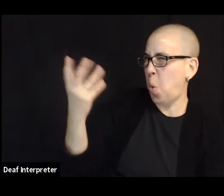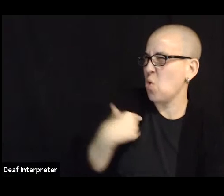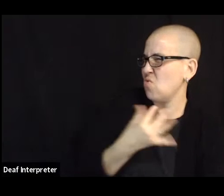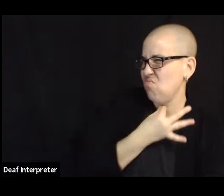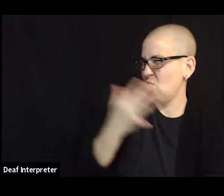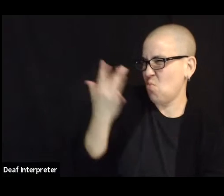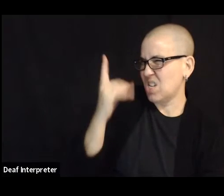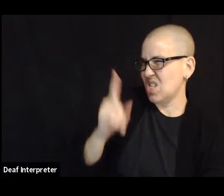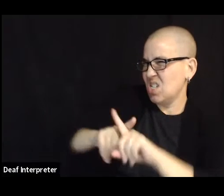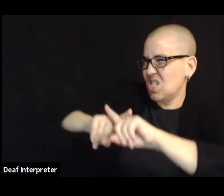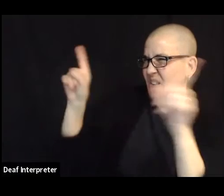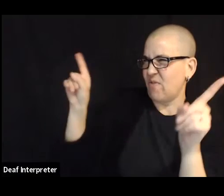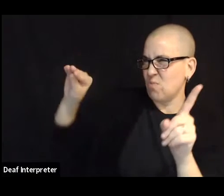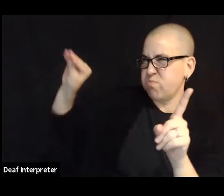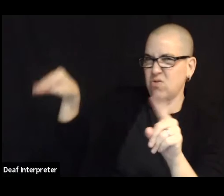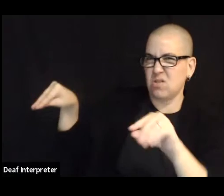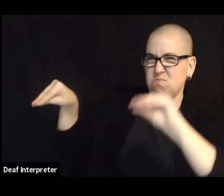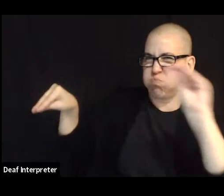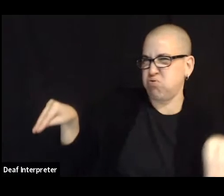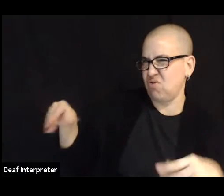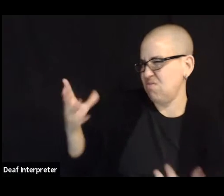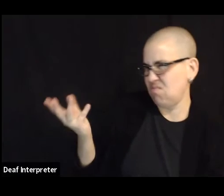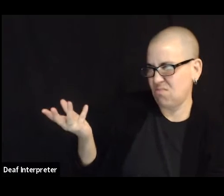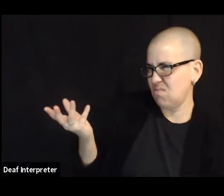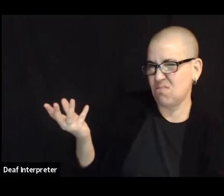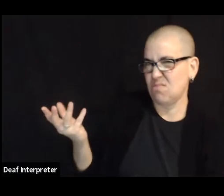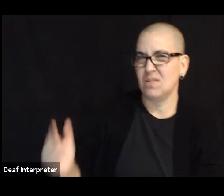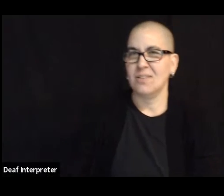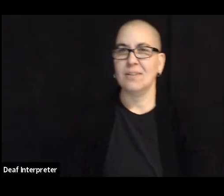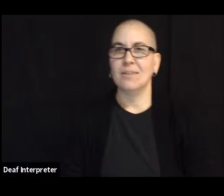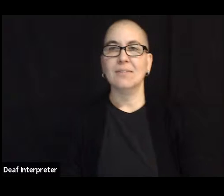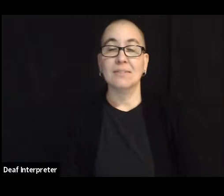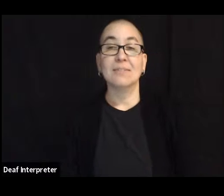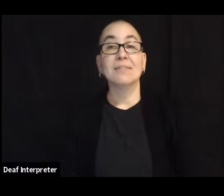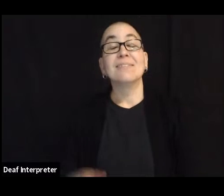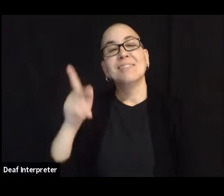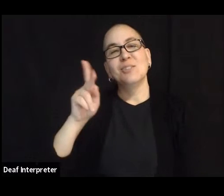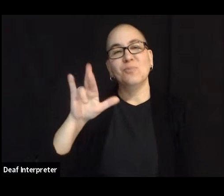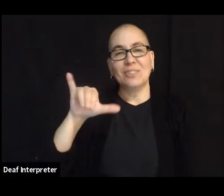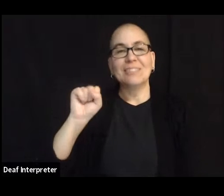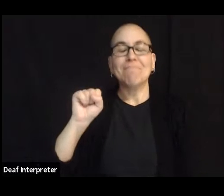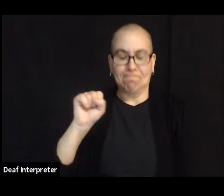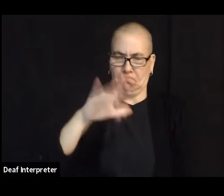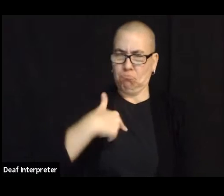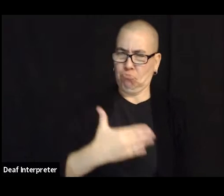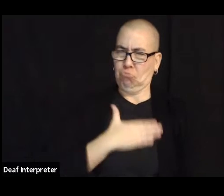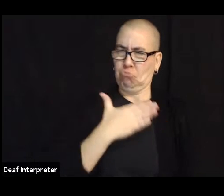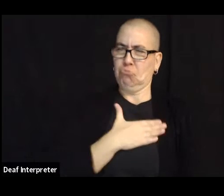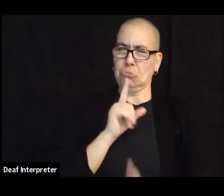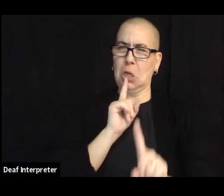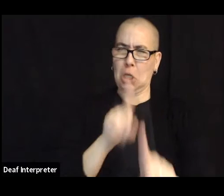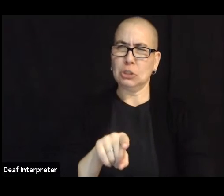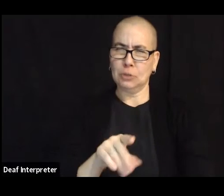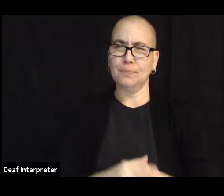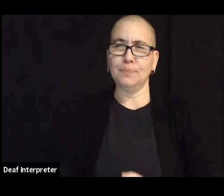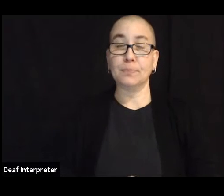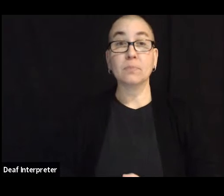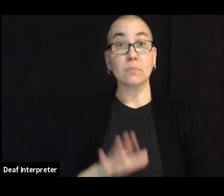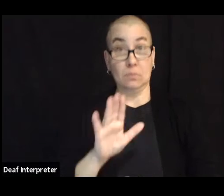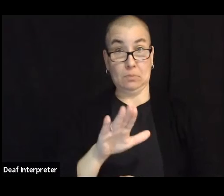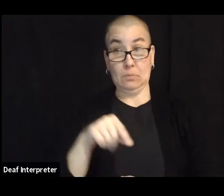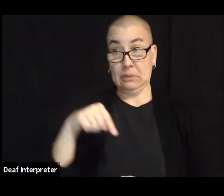Well, this is Kris. I can take that. Well, a couple things. In Minnesota, with our vaccine, in this